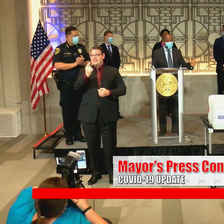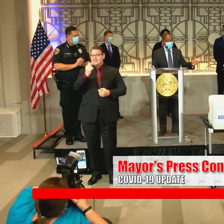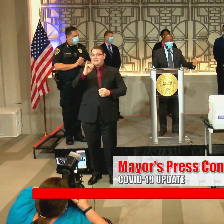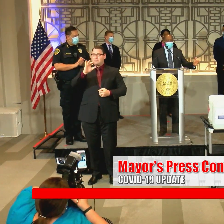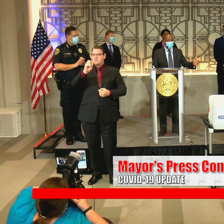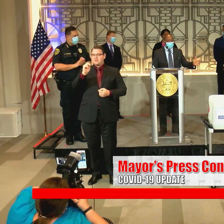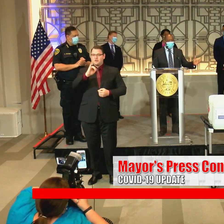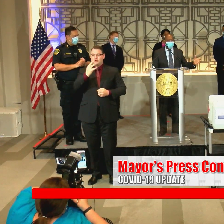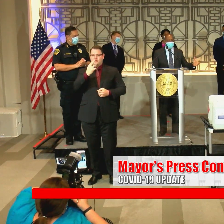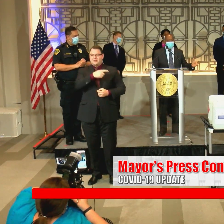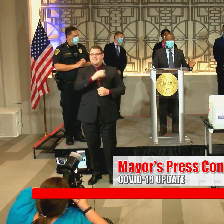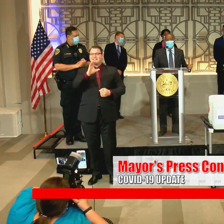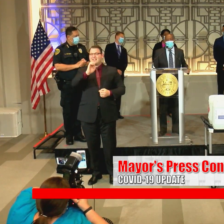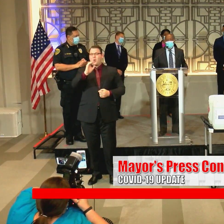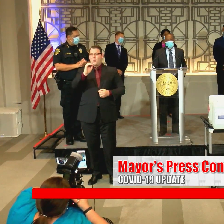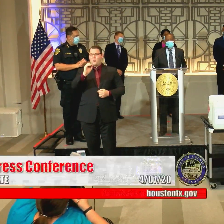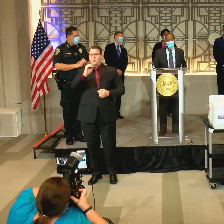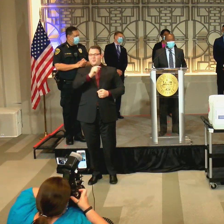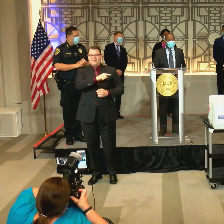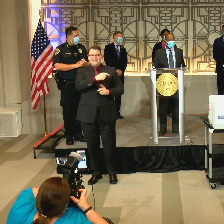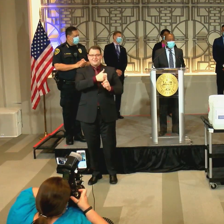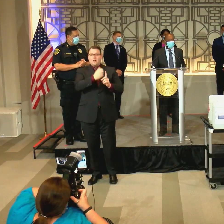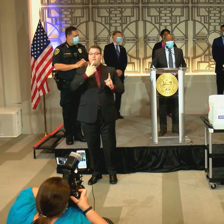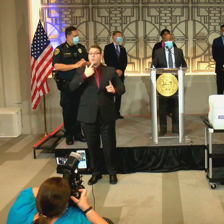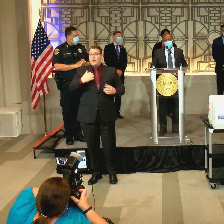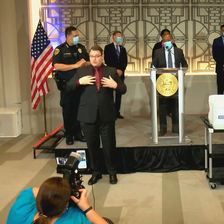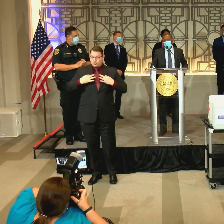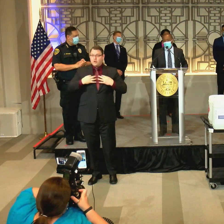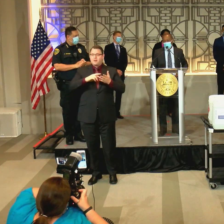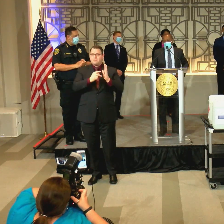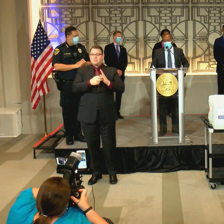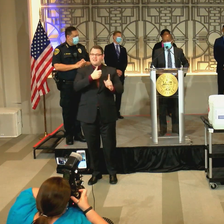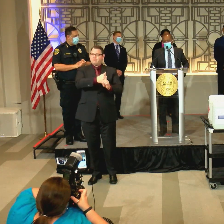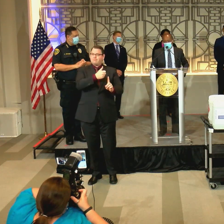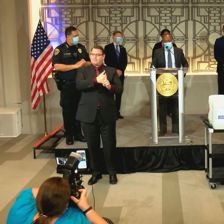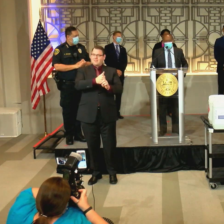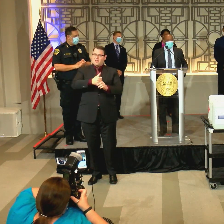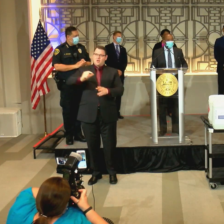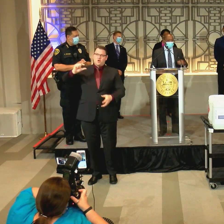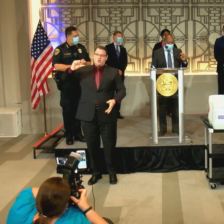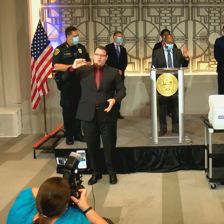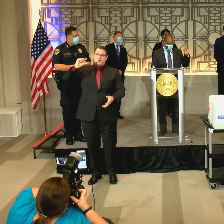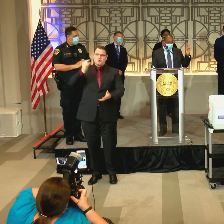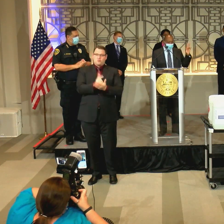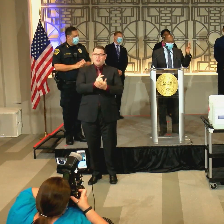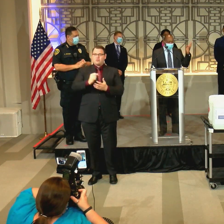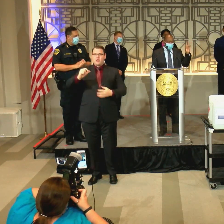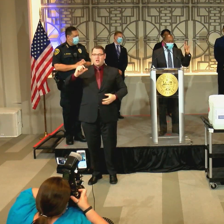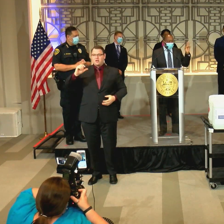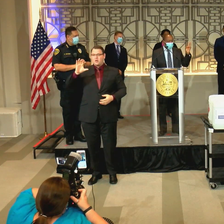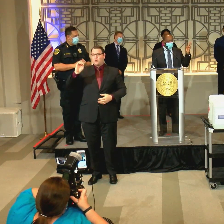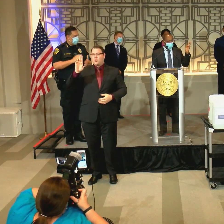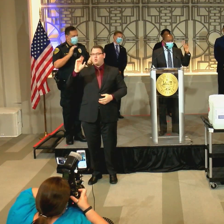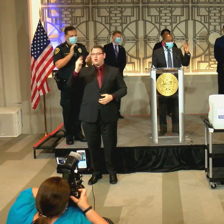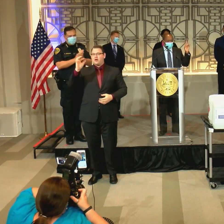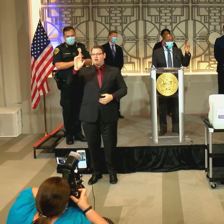he's wearing his red shirt, which means that he is a University of Houston Cougar. Now, no favoritism at